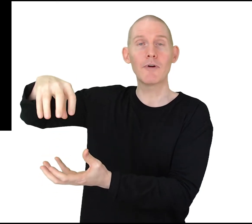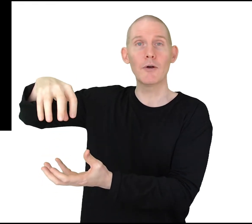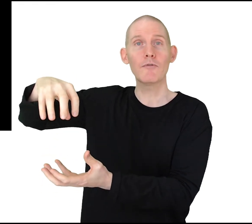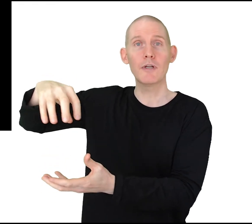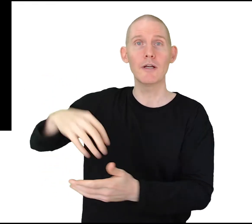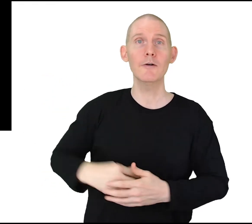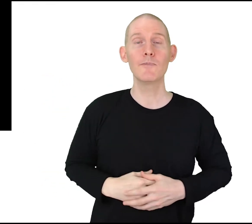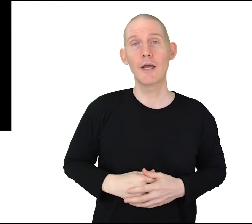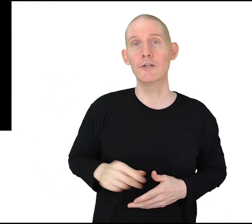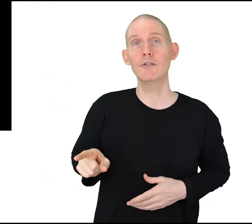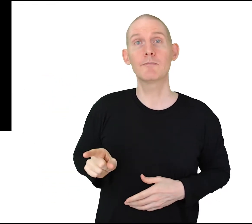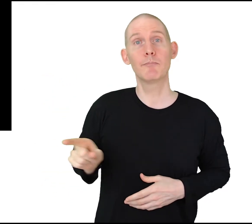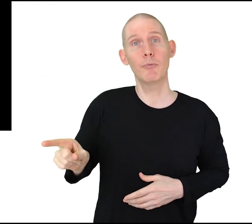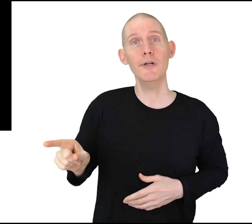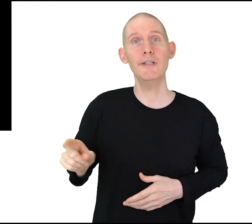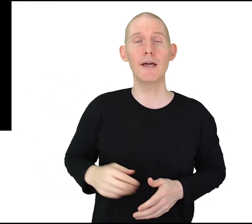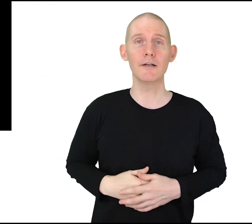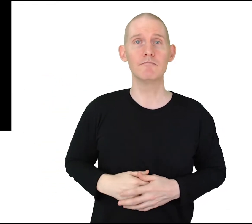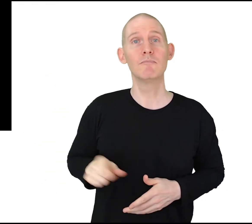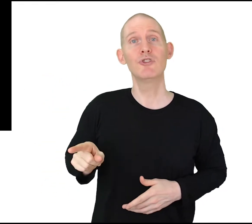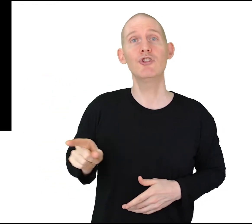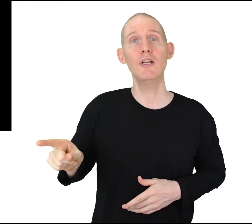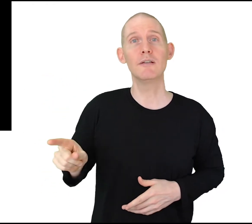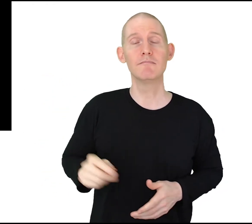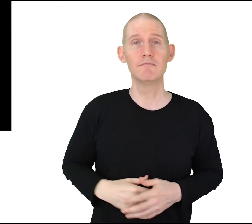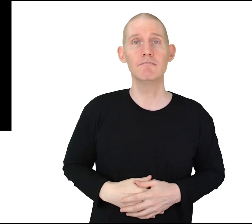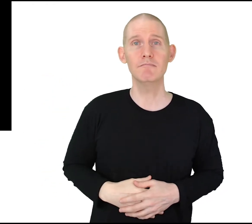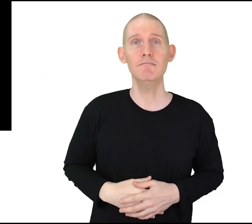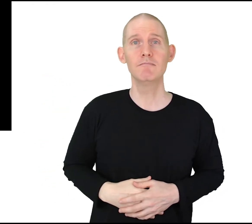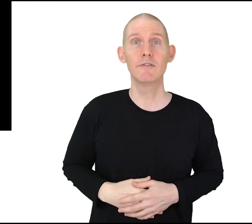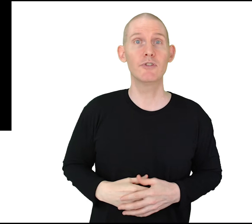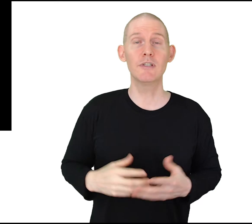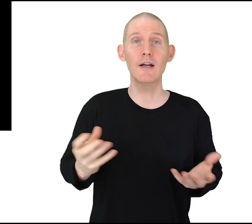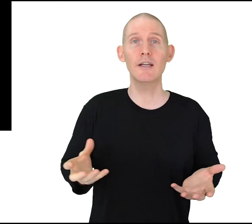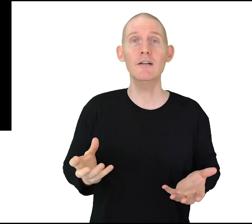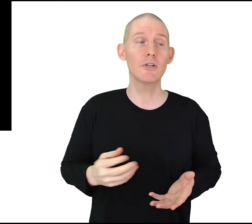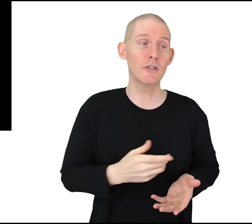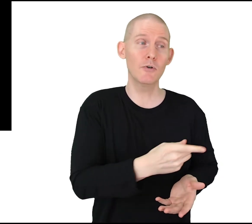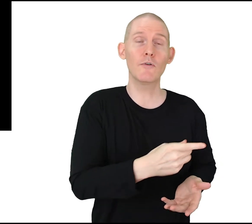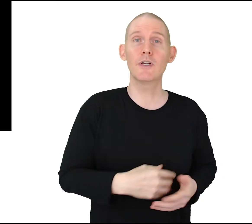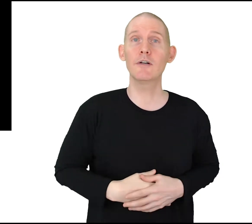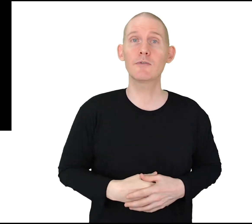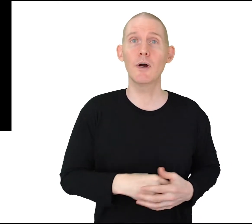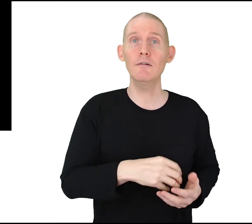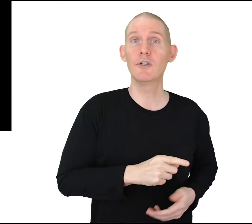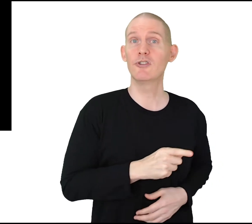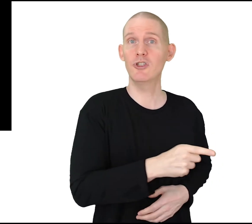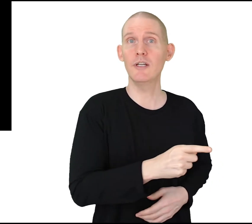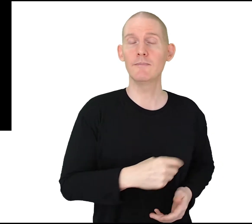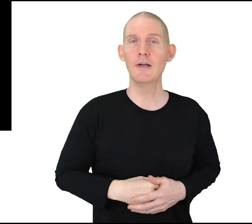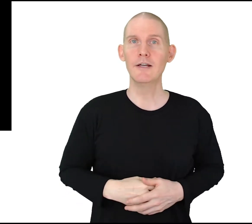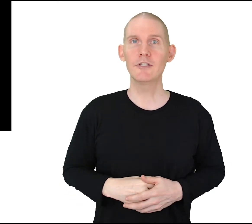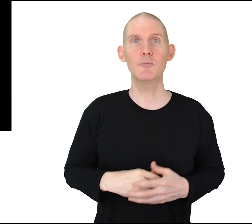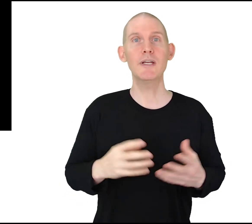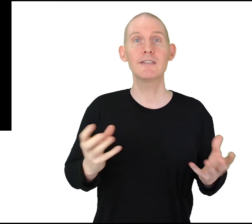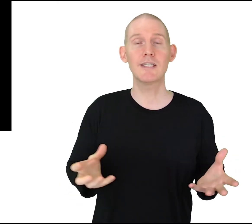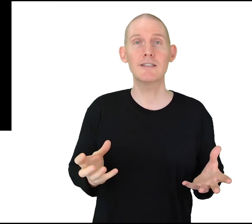over here, and you're pointing at her. She. If she's not here, you can do it over here as well. She. Just be consistent when